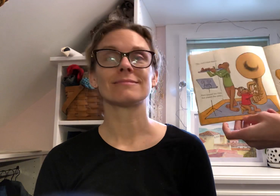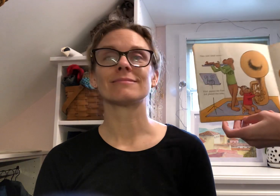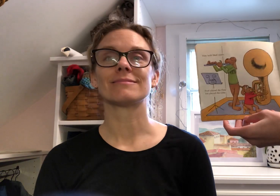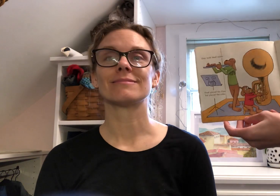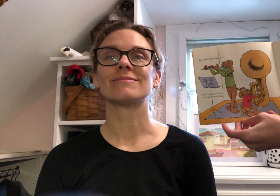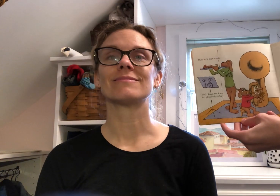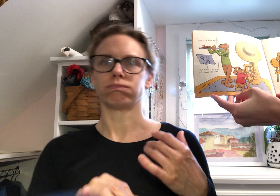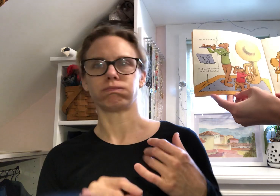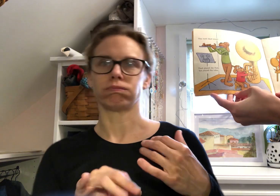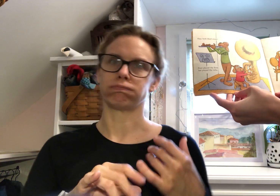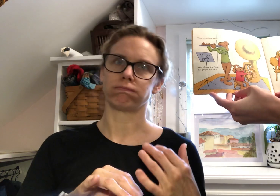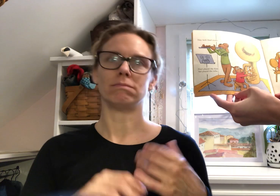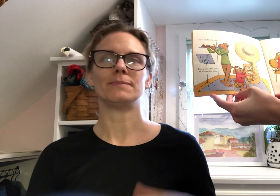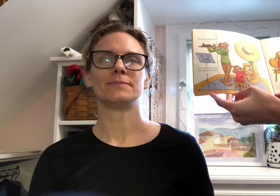They both liked music.